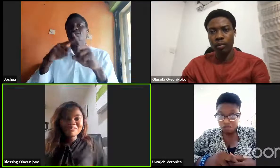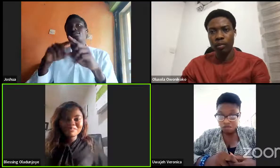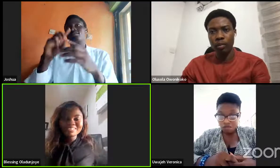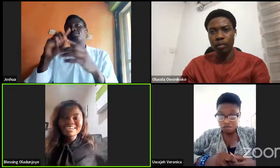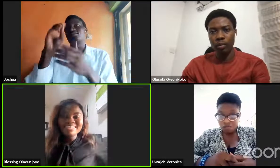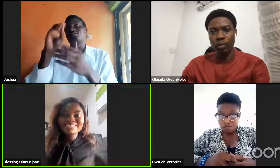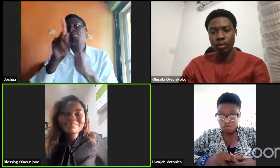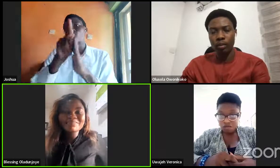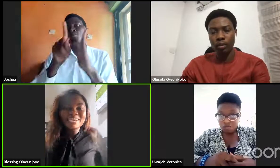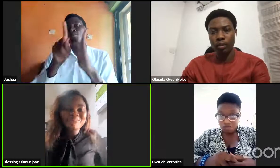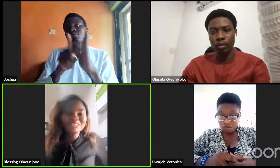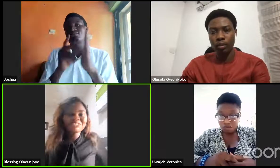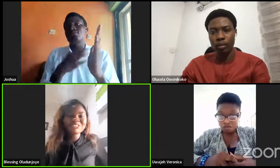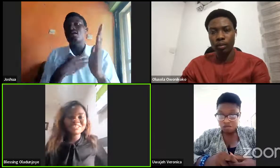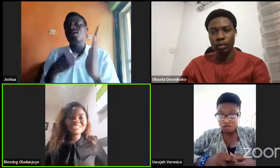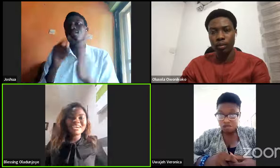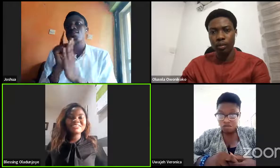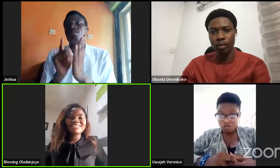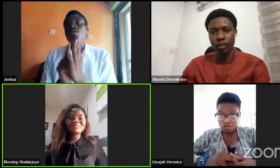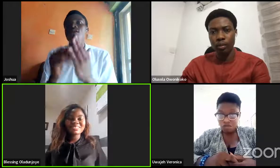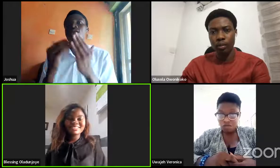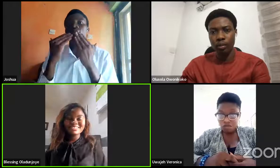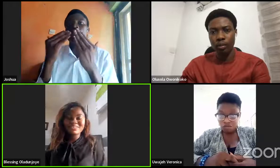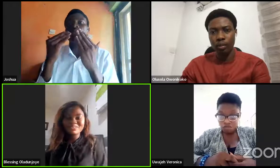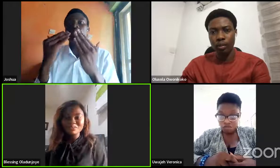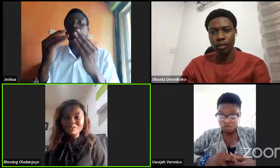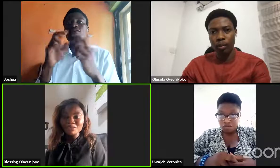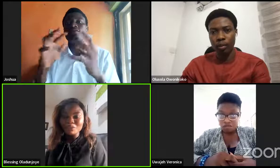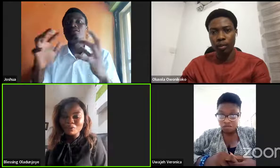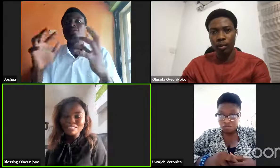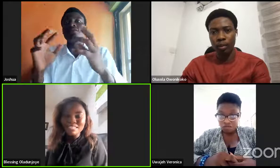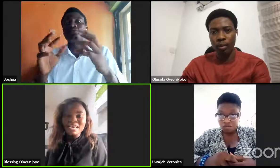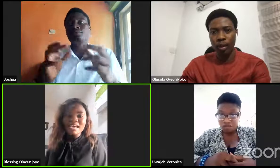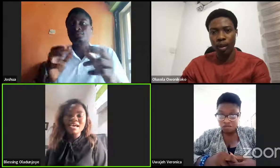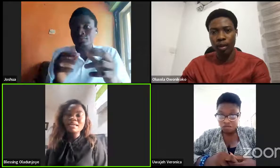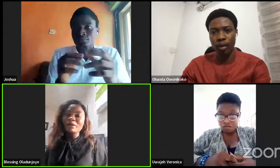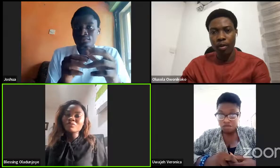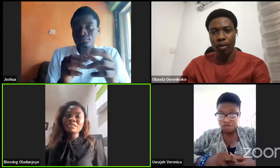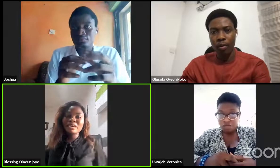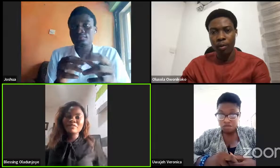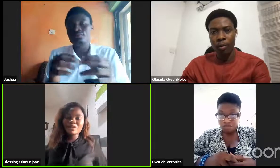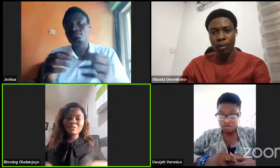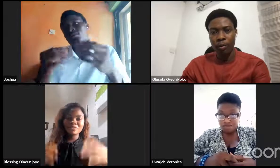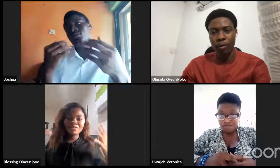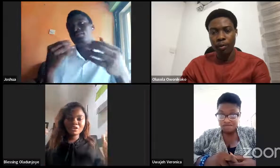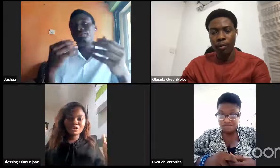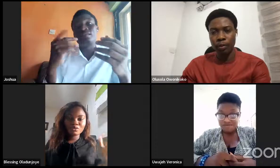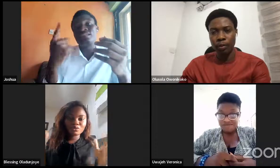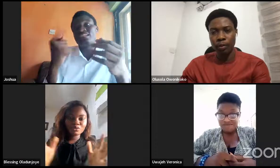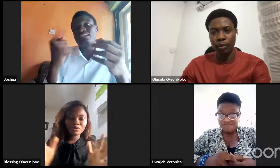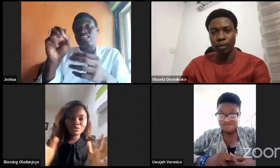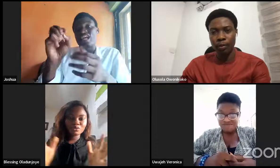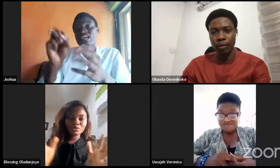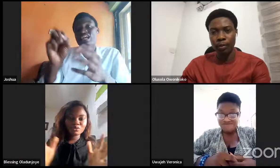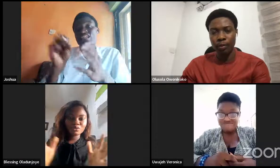very much. It seems like my juju to ensure that you stayed up to 30 seconds really worked. I want to say a very